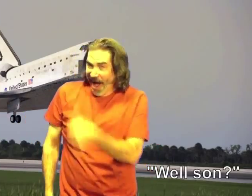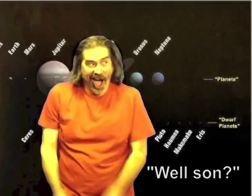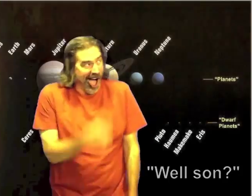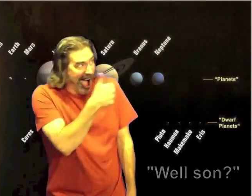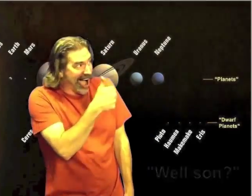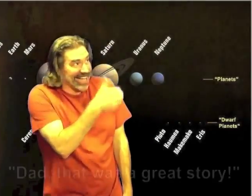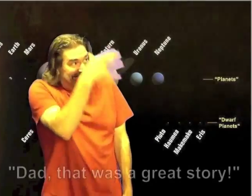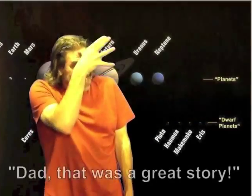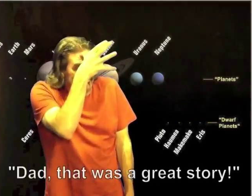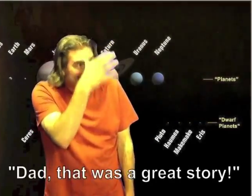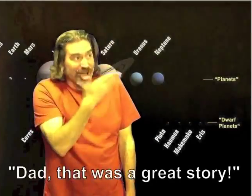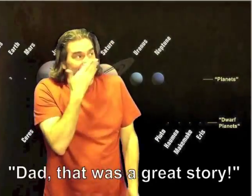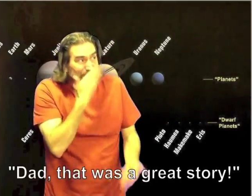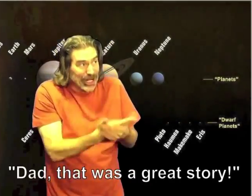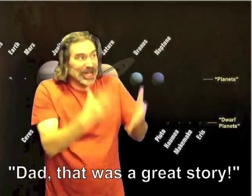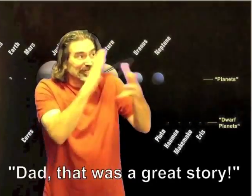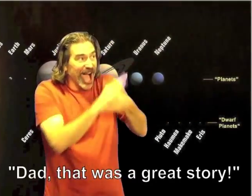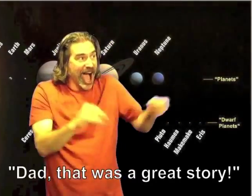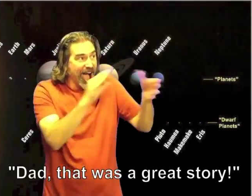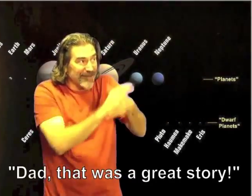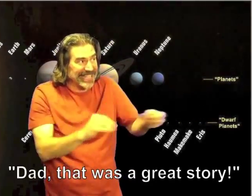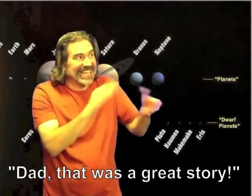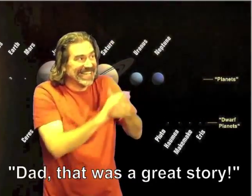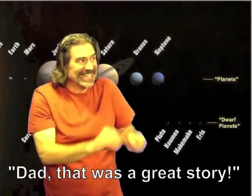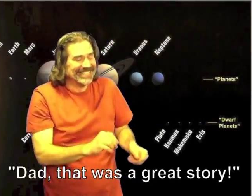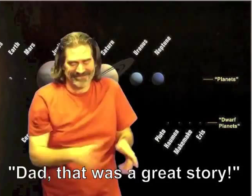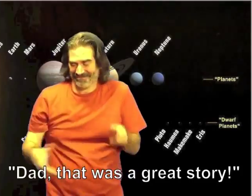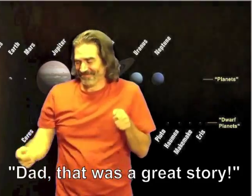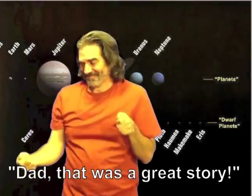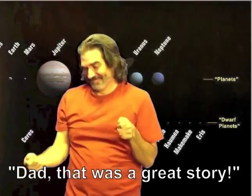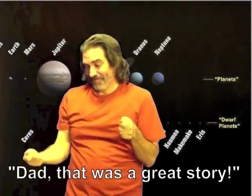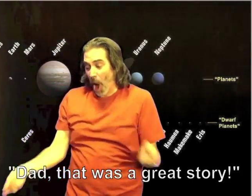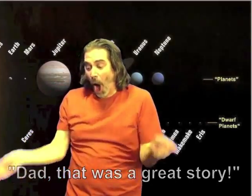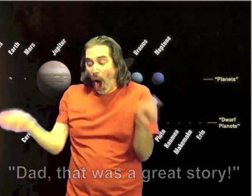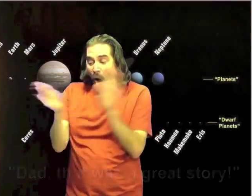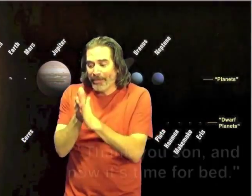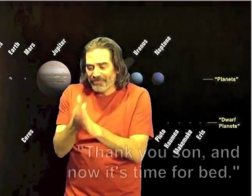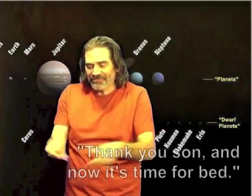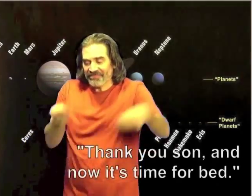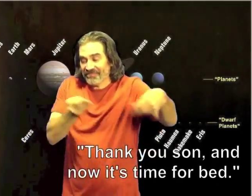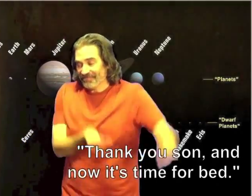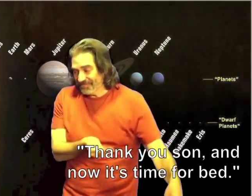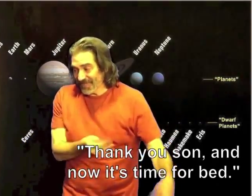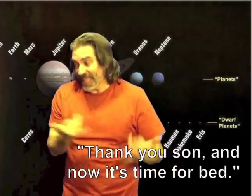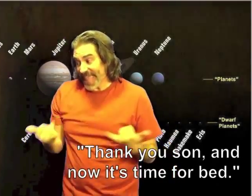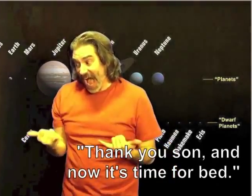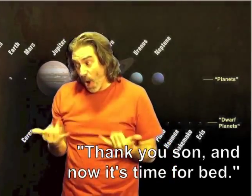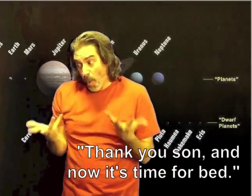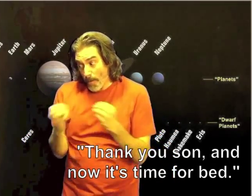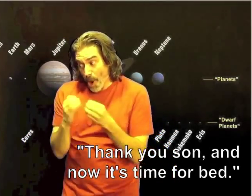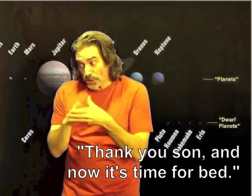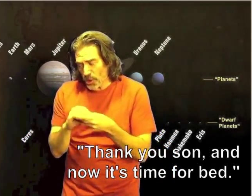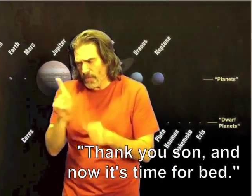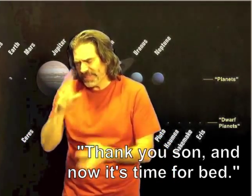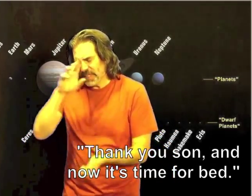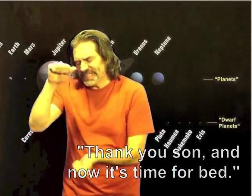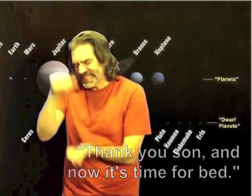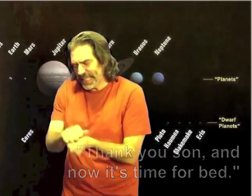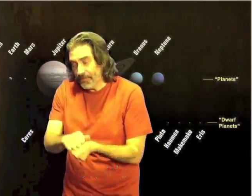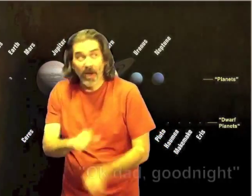Well, son, Dad, that was a great story. Thank you, son. And now, it's